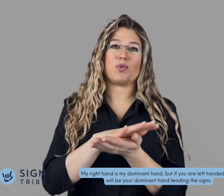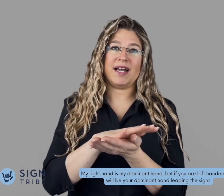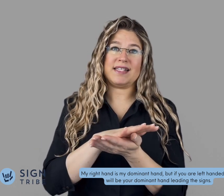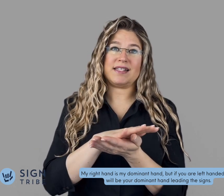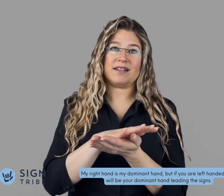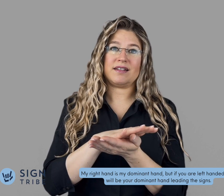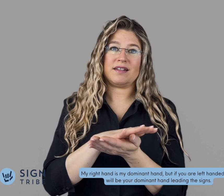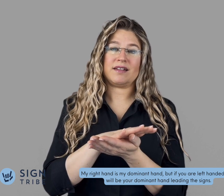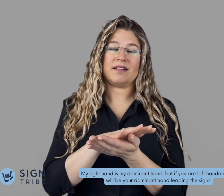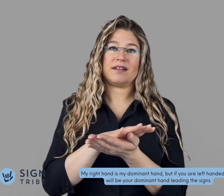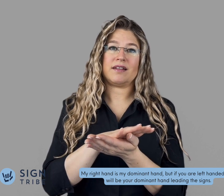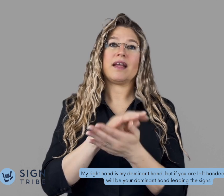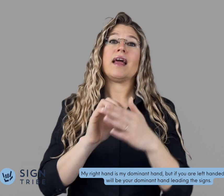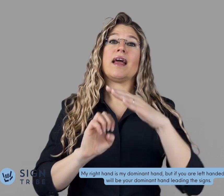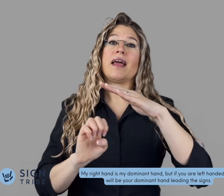twice.